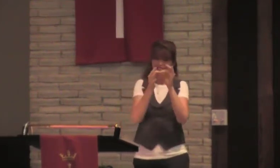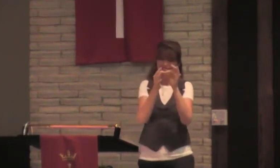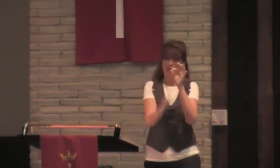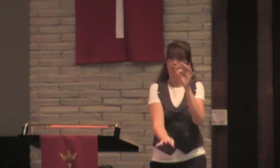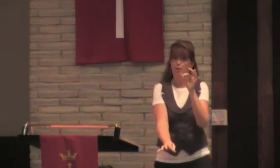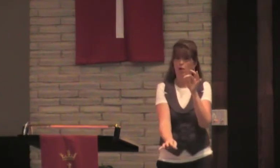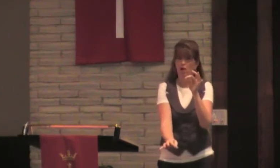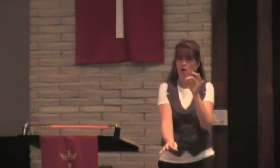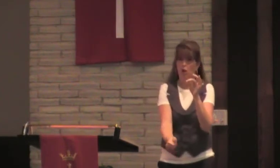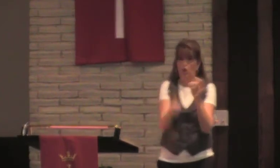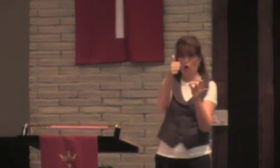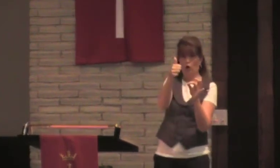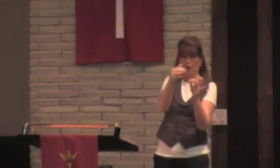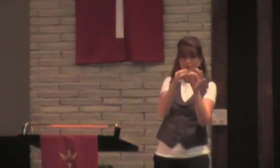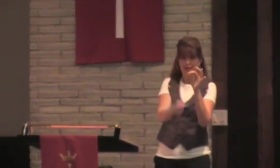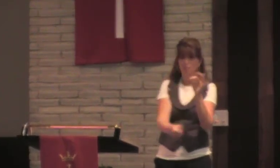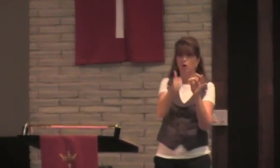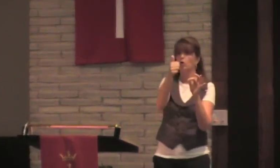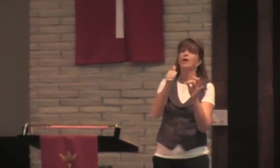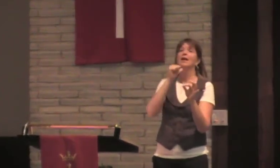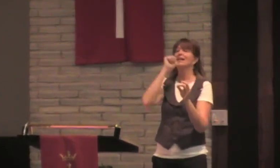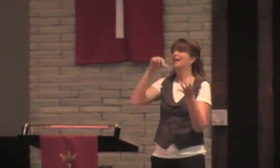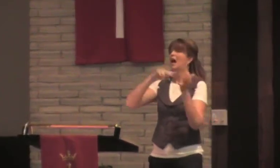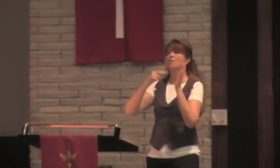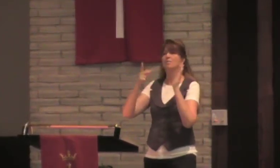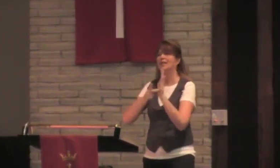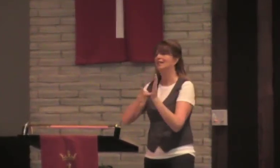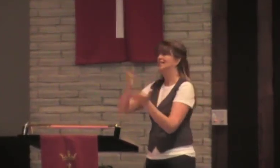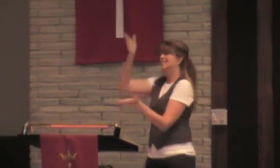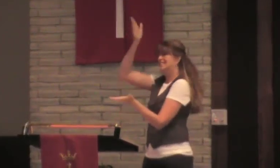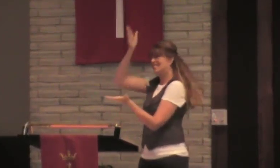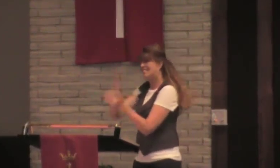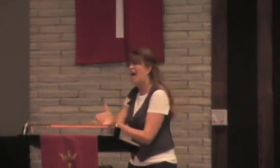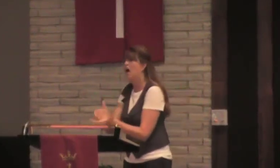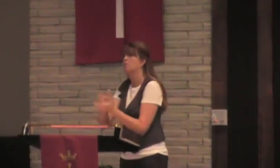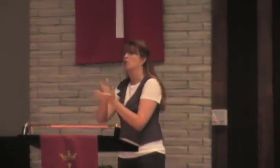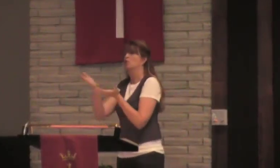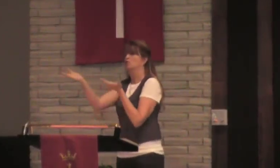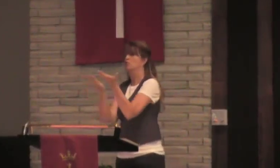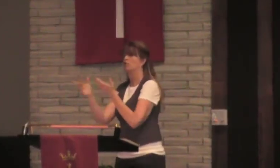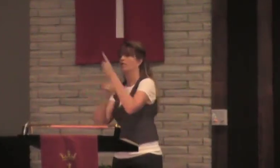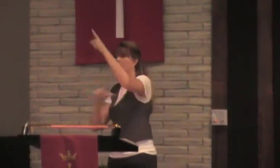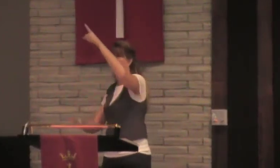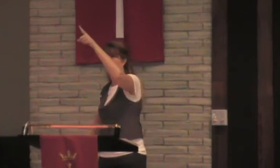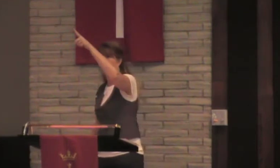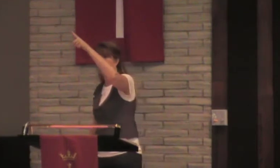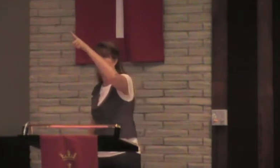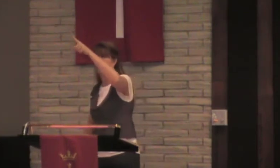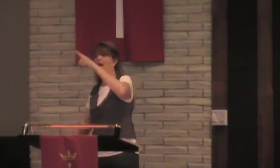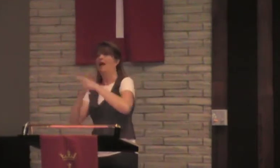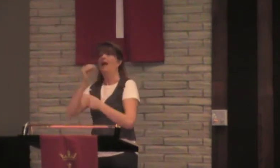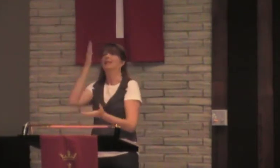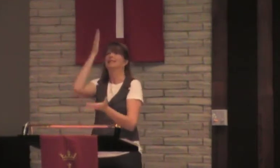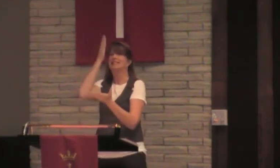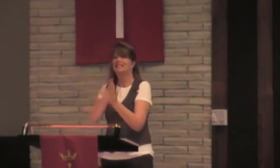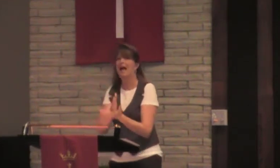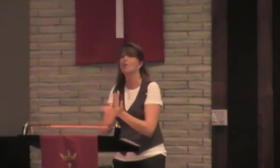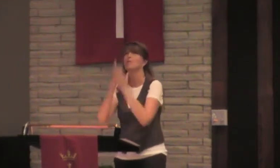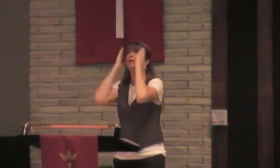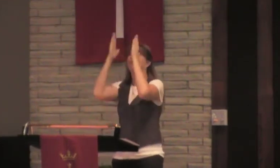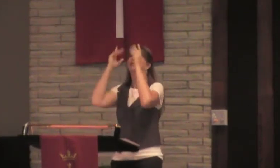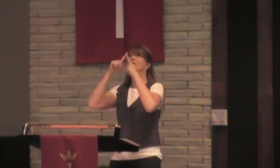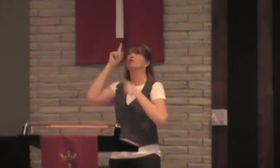that, making your life simpler does not mean cutting out serving the